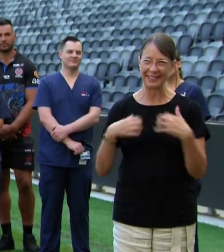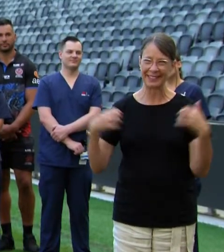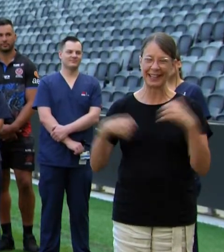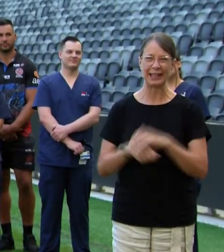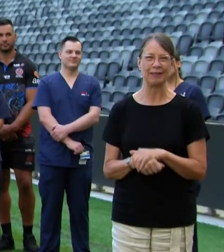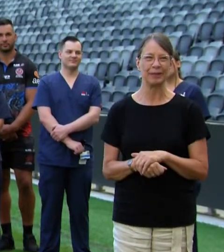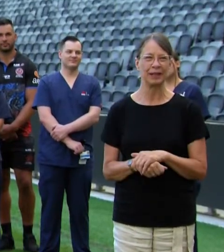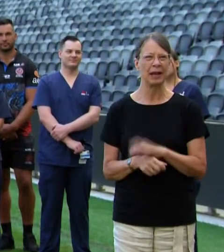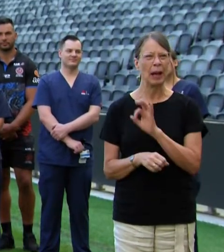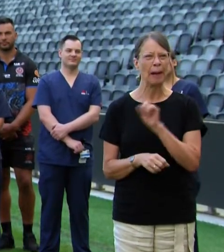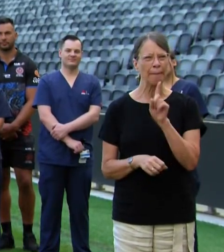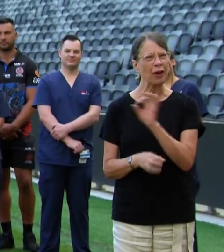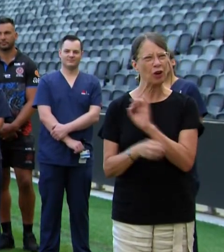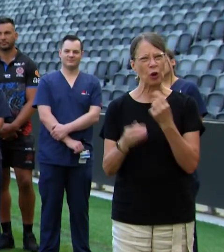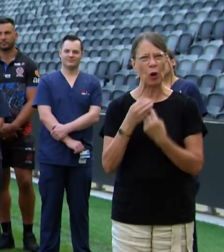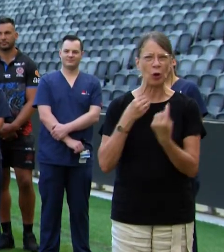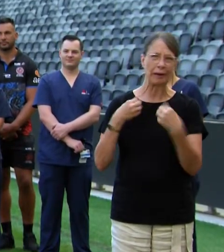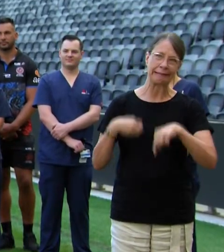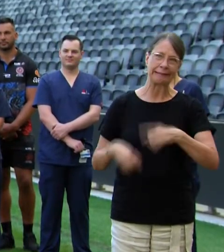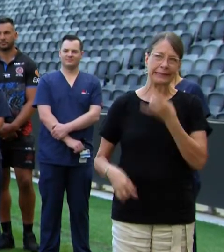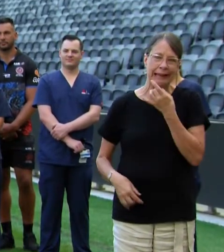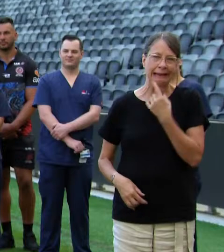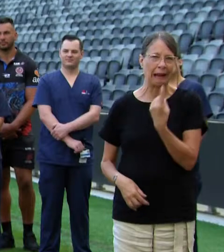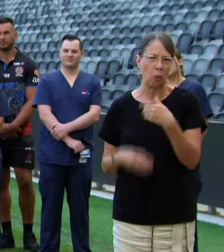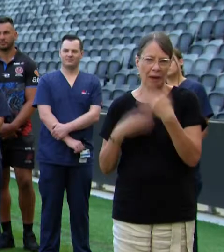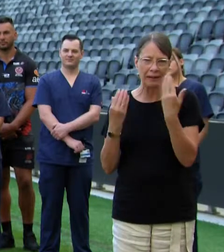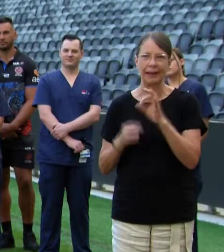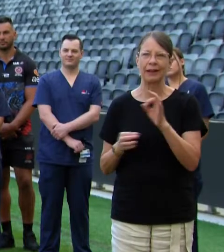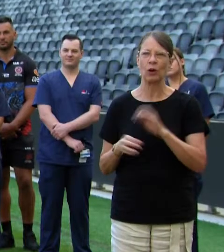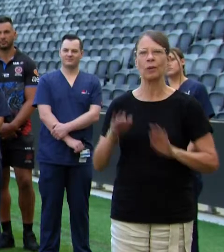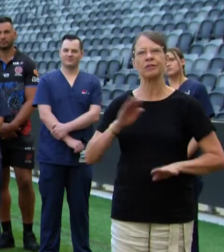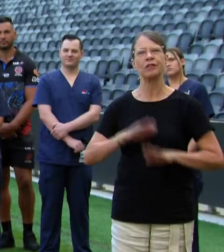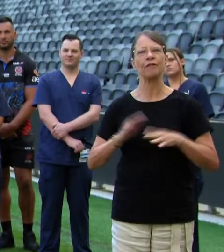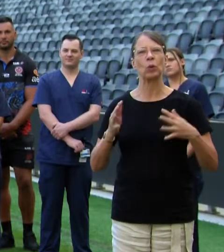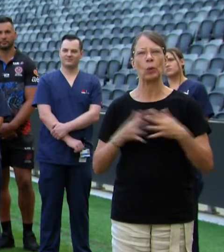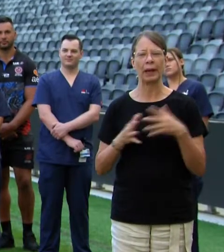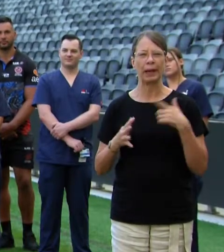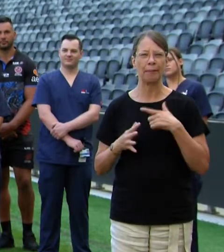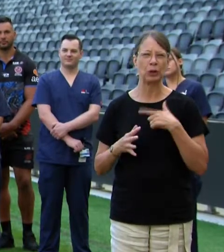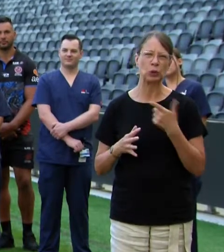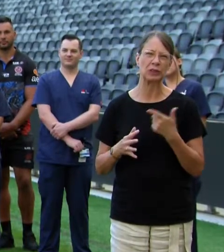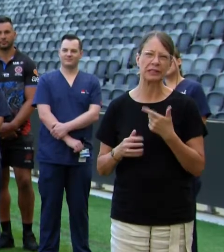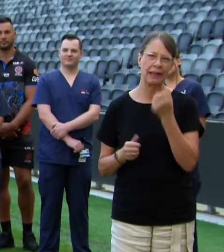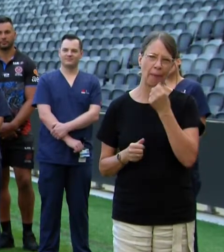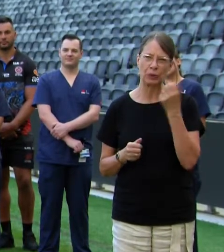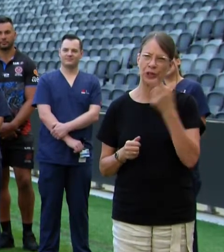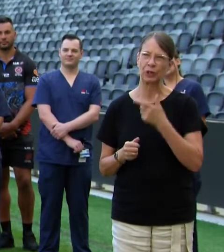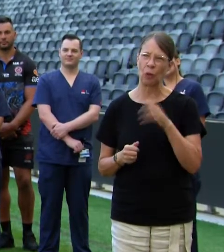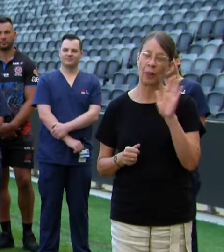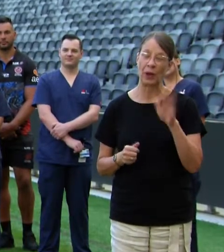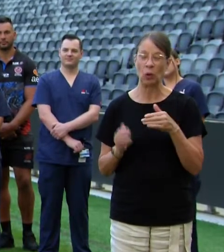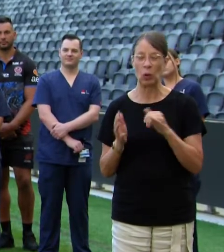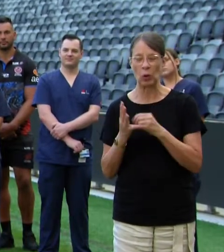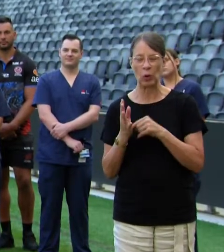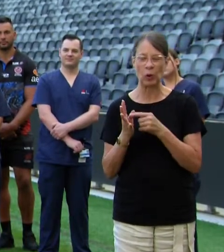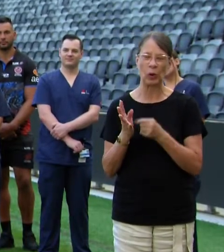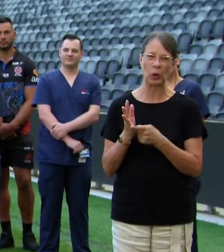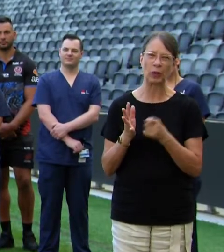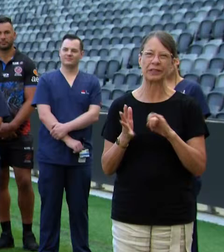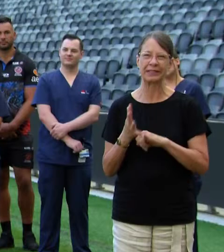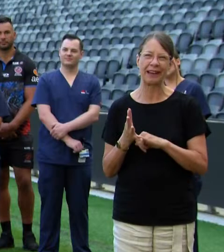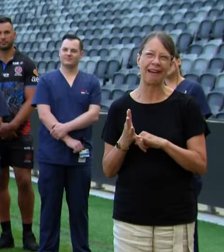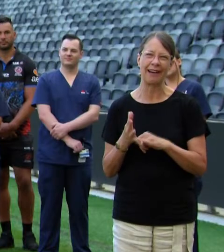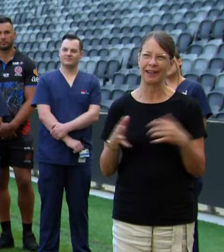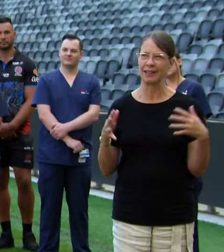about Saturday though, it's about the whole week. And the Indigenous All-Stars Week is extremely important and special to us. It's